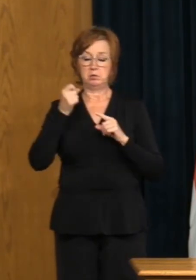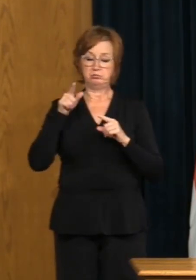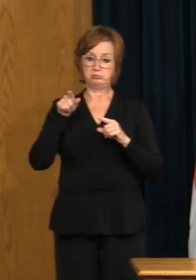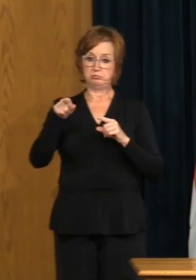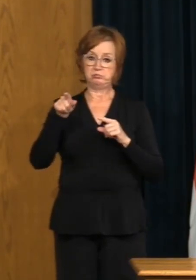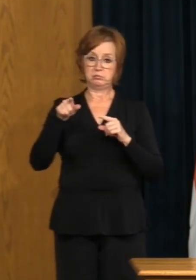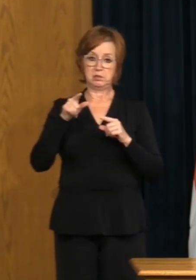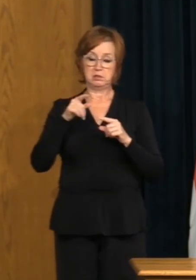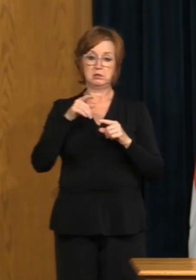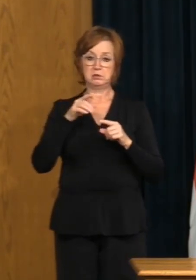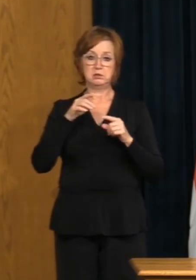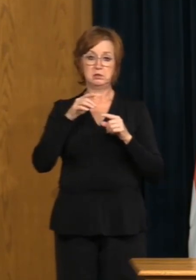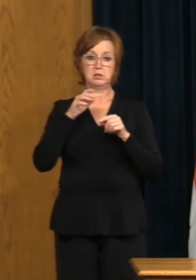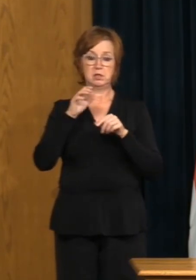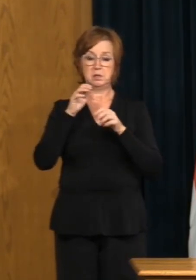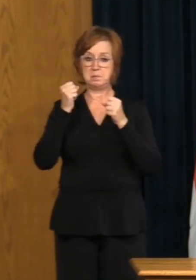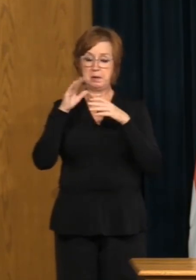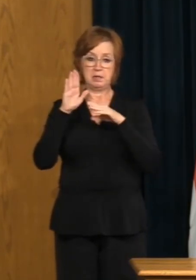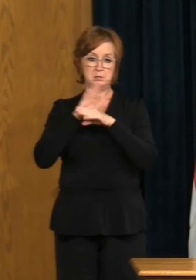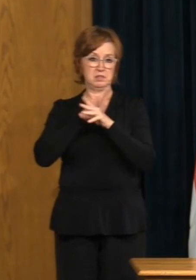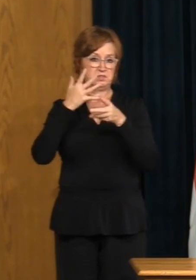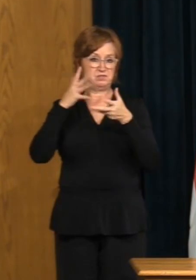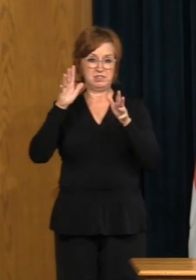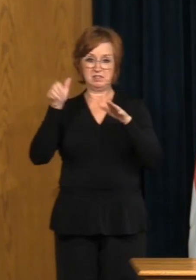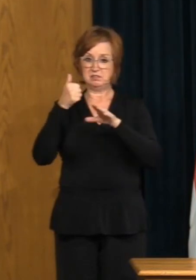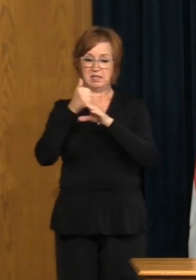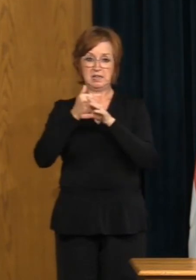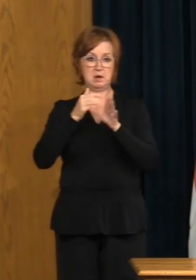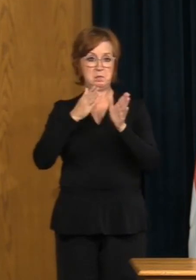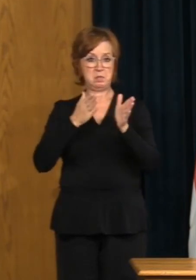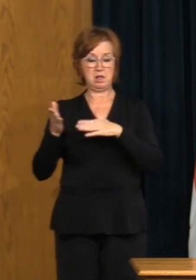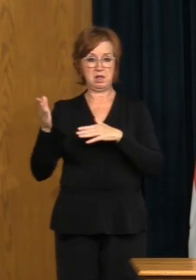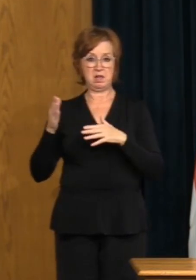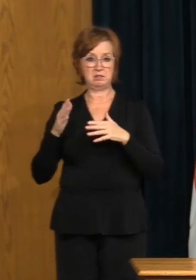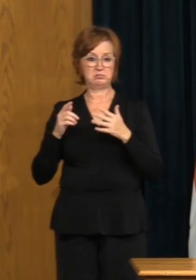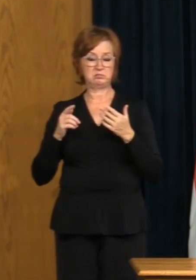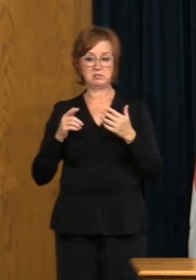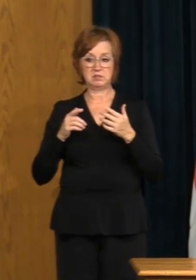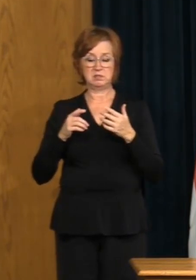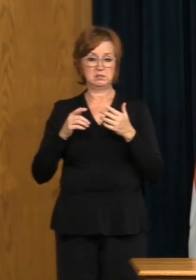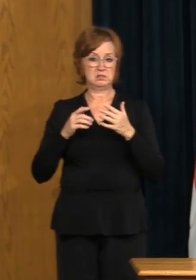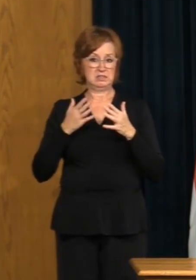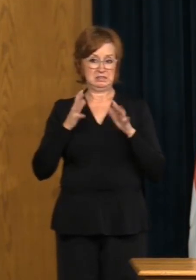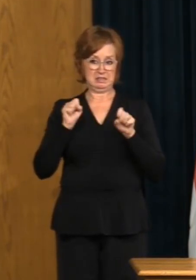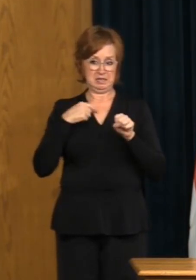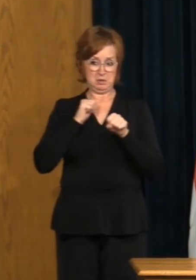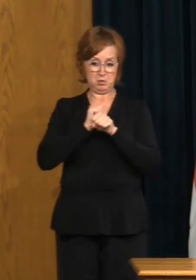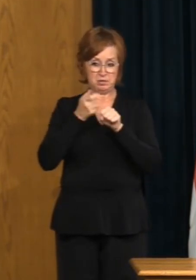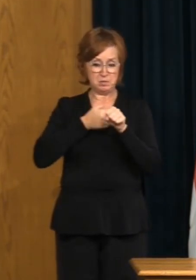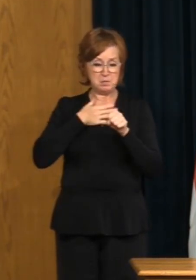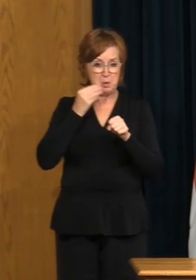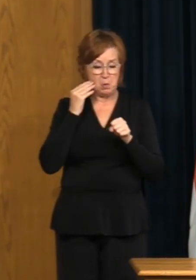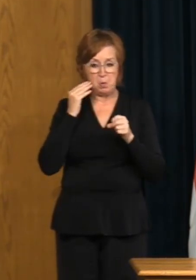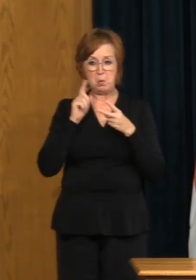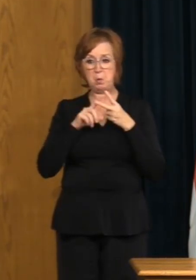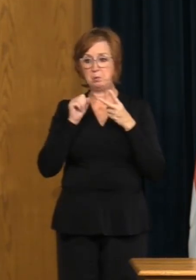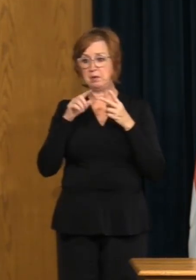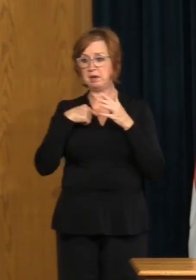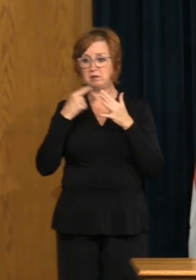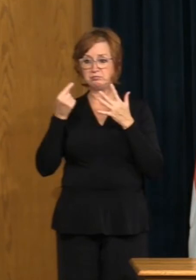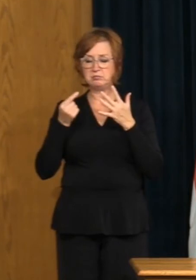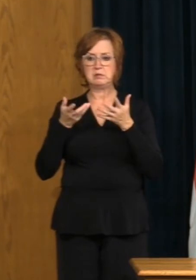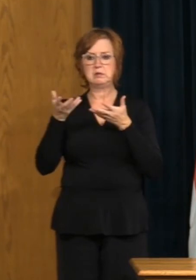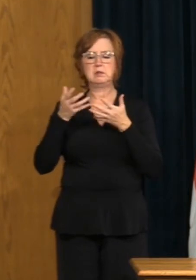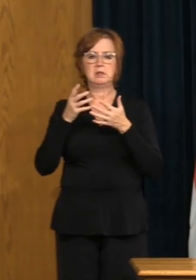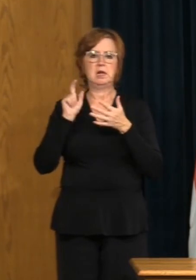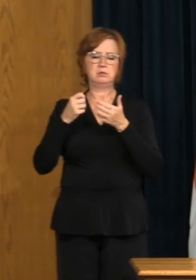that added layer of support for staff who may have a child sick who can't be home alone would be really important. So I think it's up to all of us to support each other during